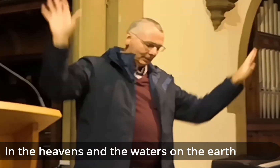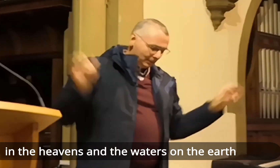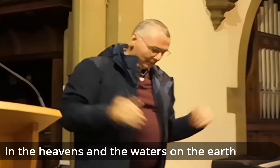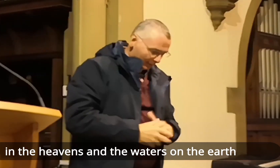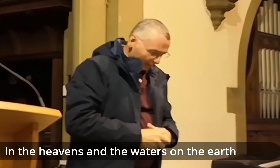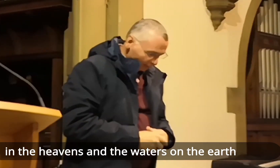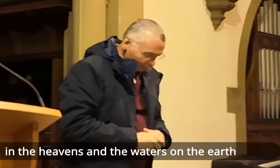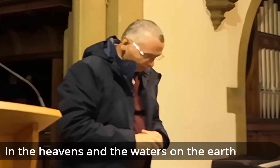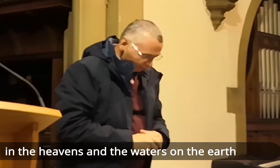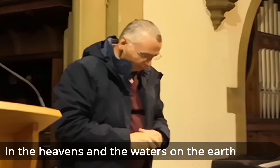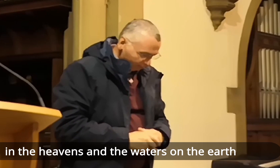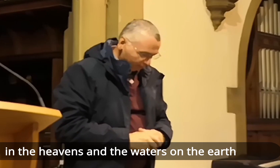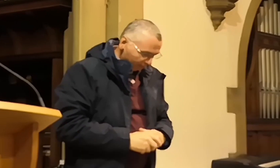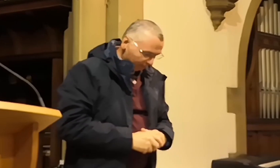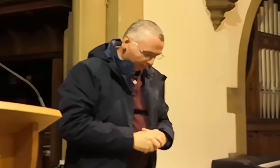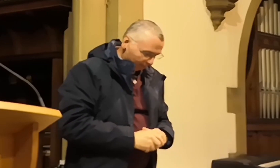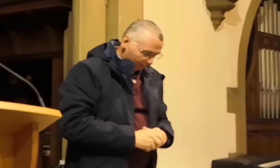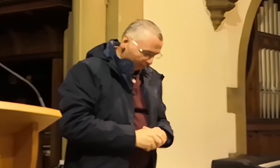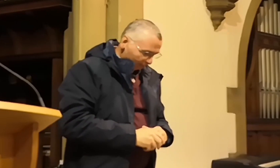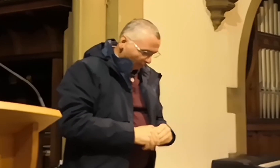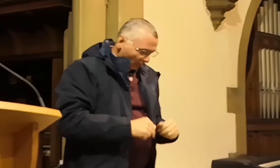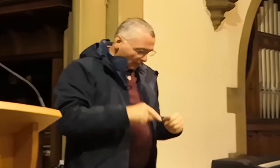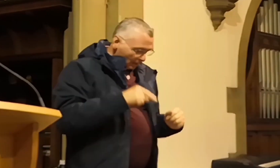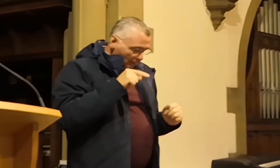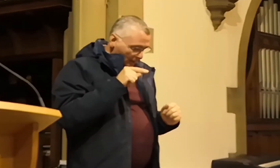the waters on the earth.